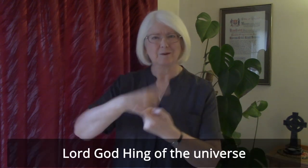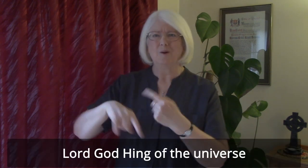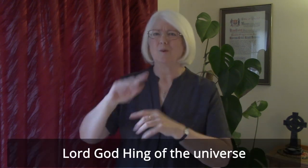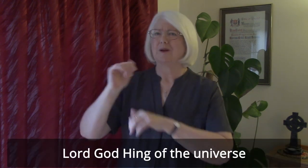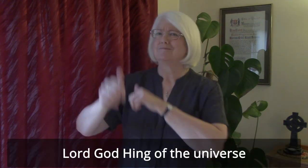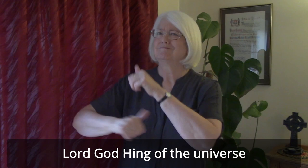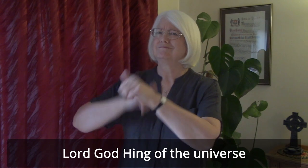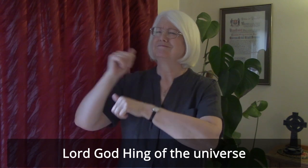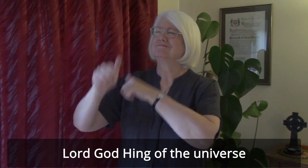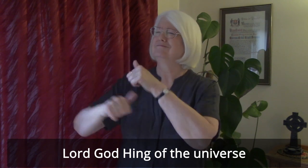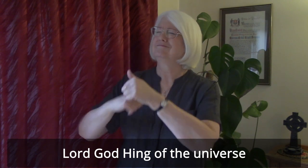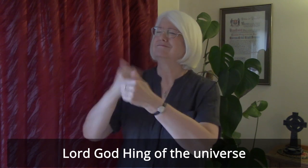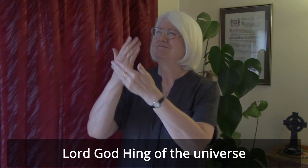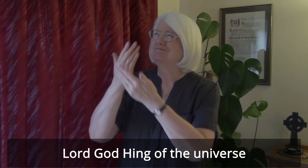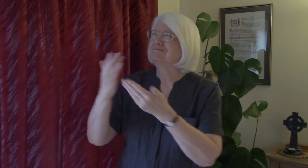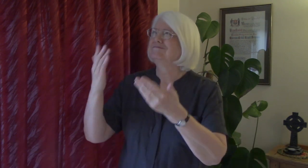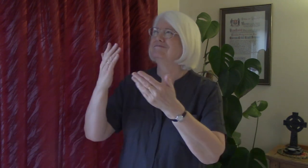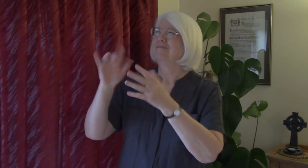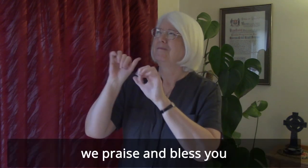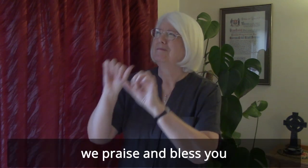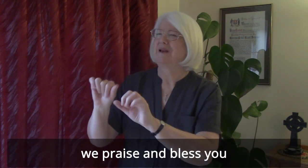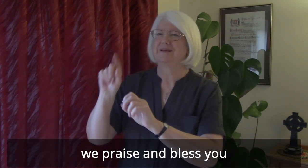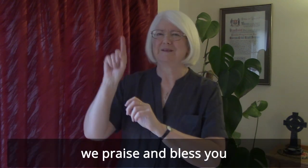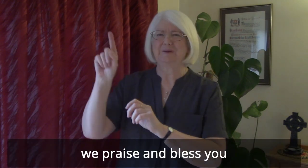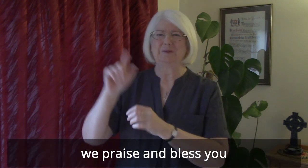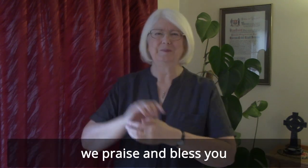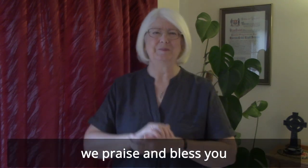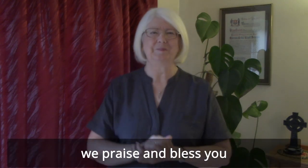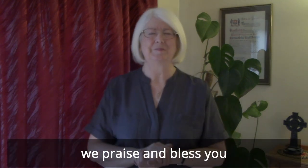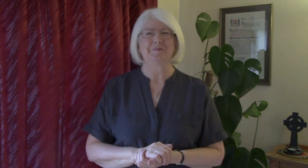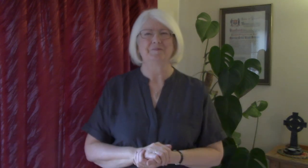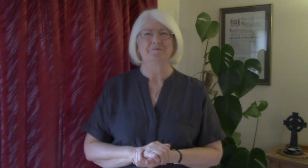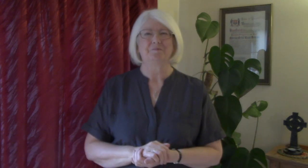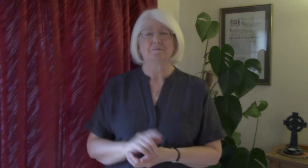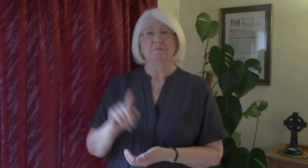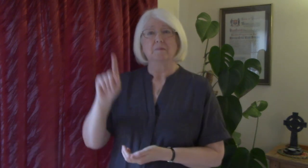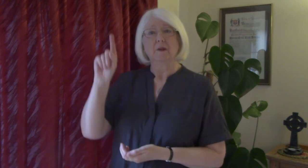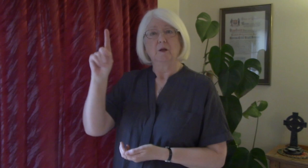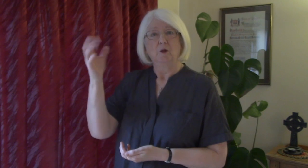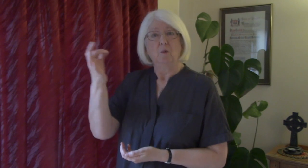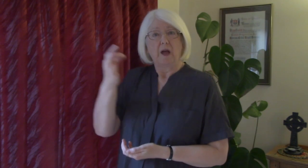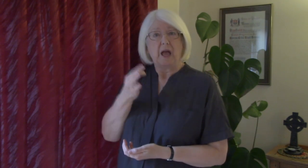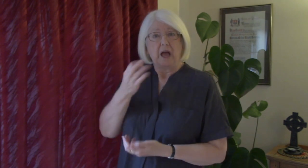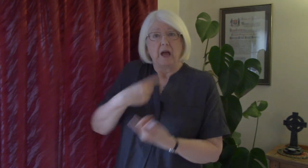Lord God, King of the universe, we praise and bless you.